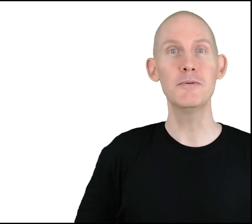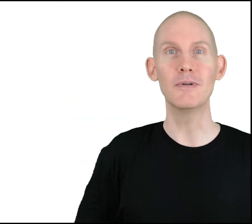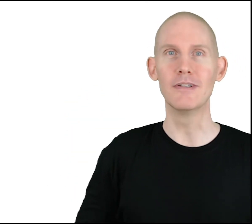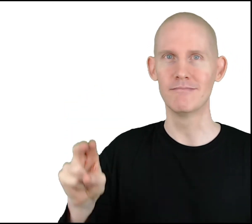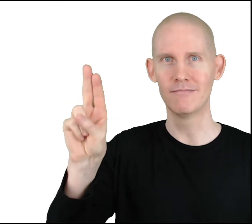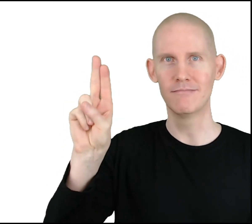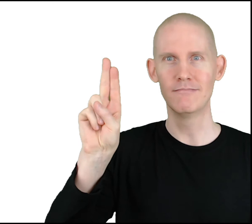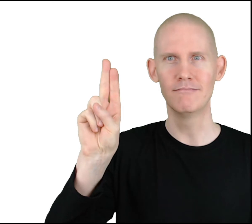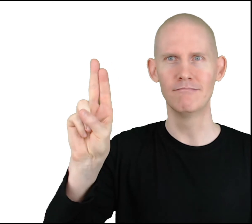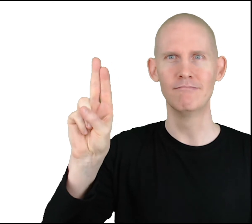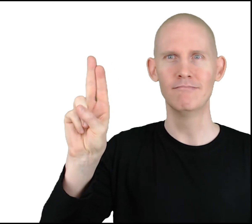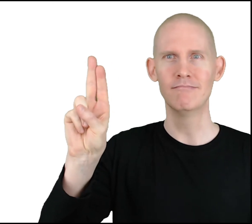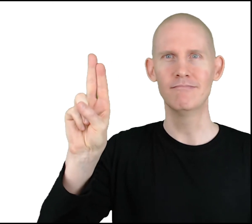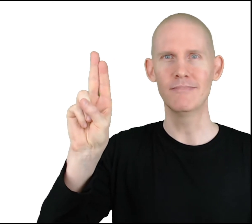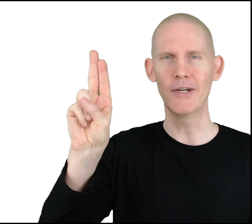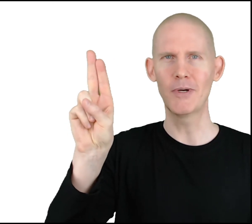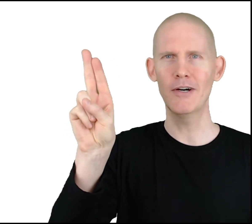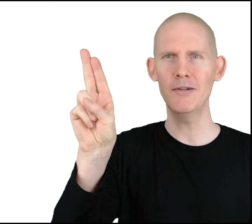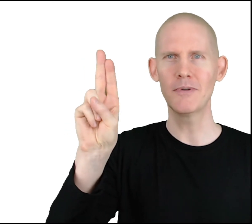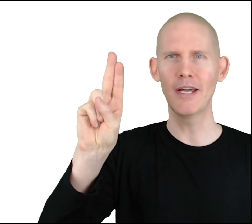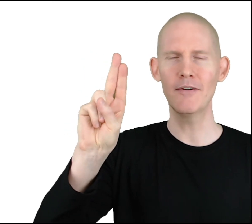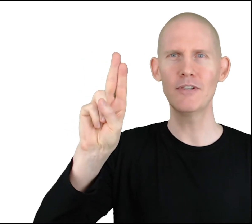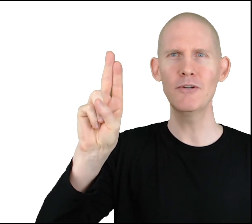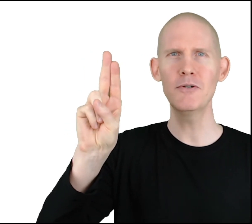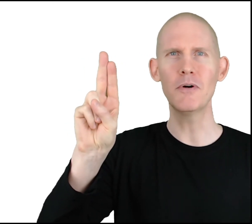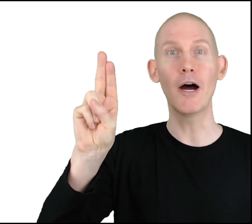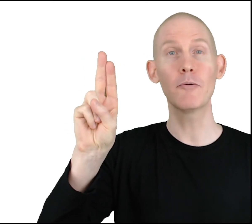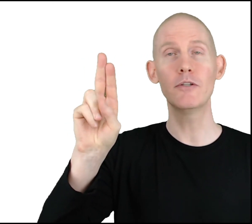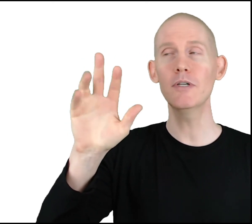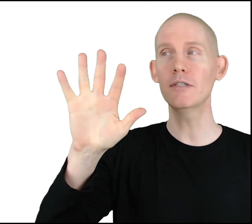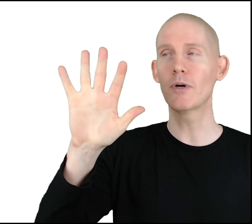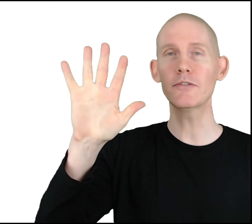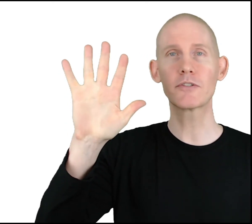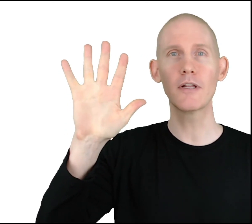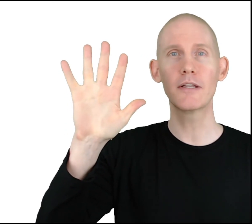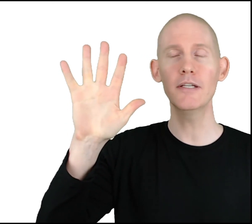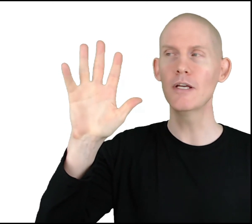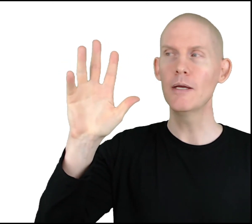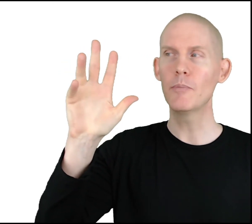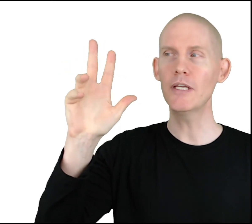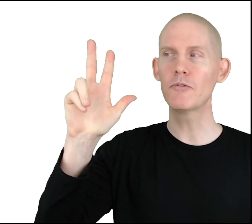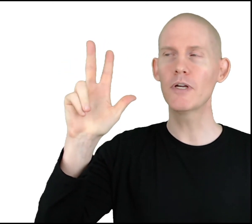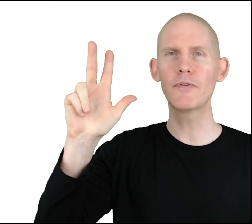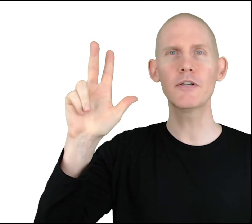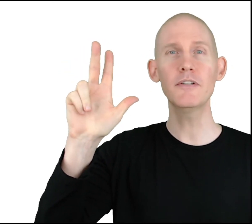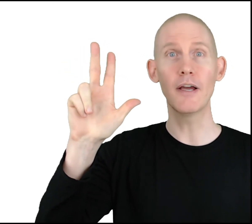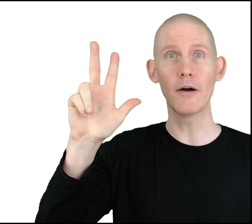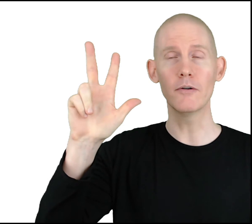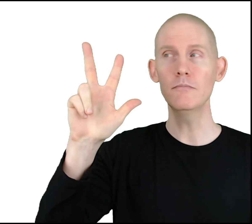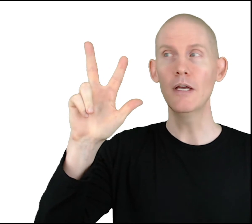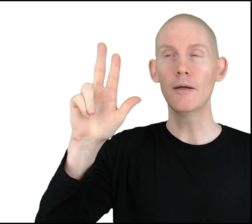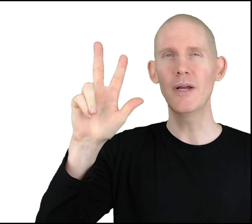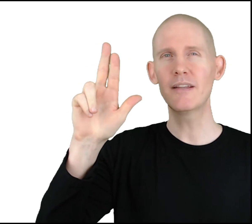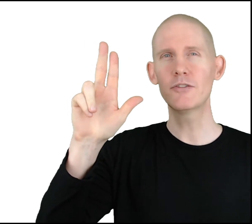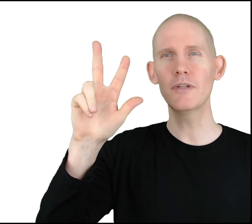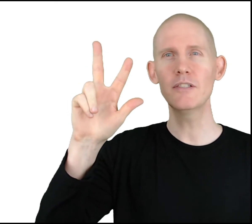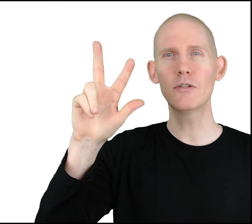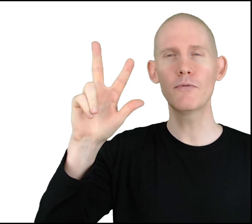U. There we go. We have a U. How do we do it? Well, start like this. Pinky ring finger down. Make sure these 2 fingers